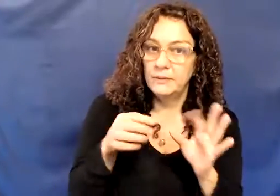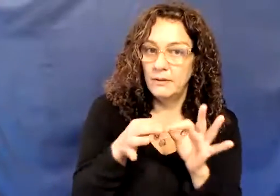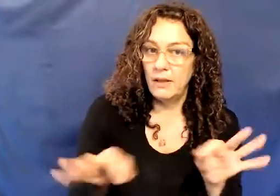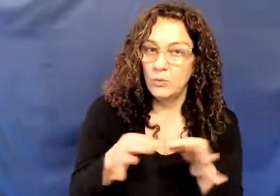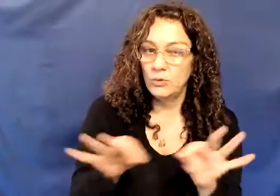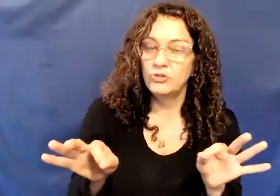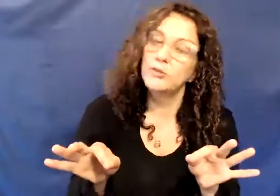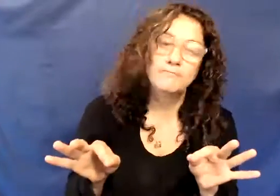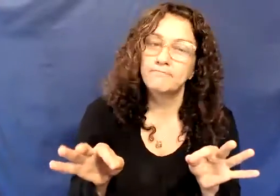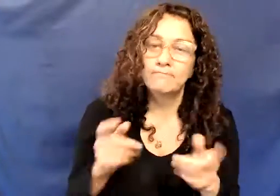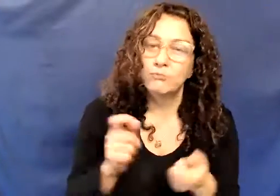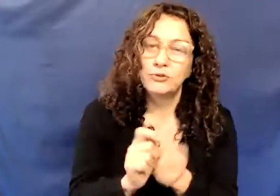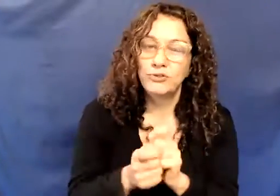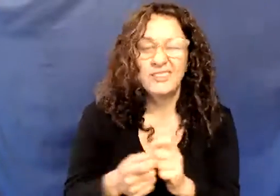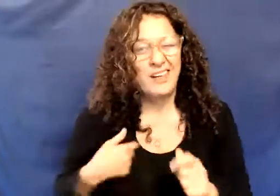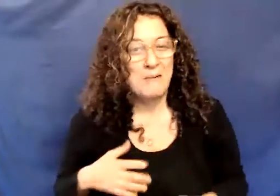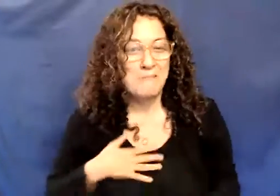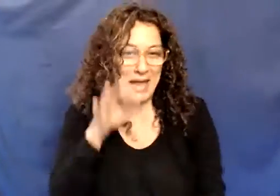Sorry, I got a kitty right here.